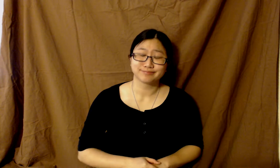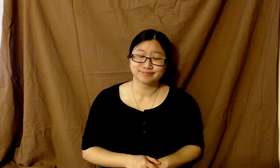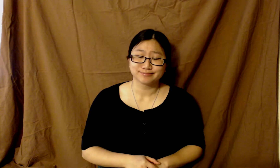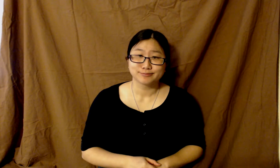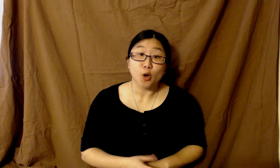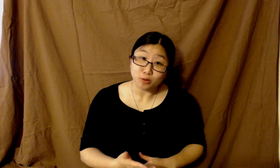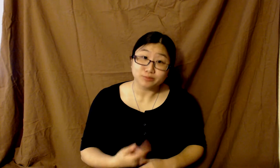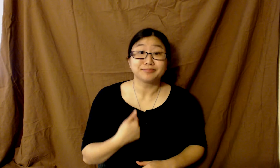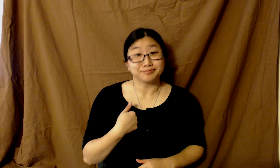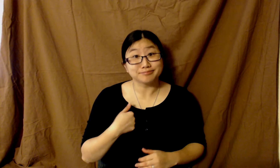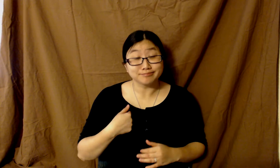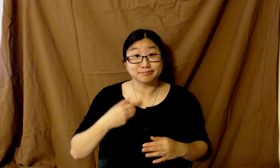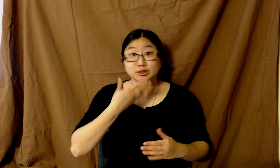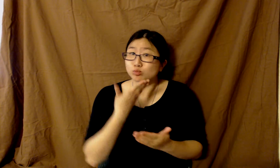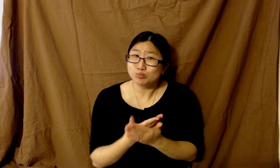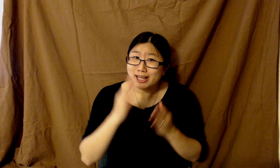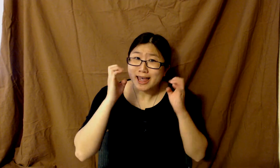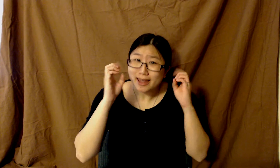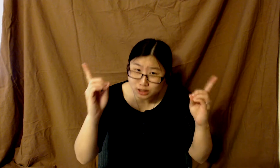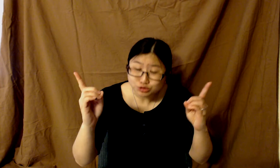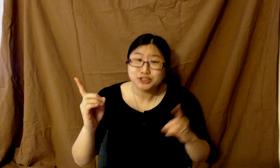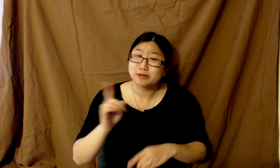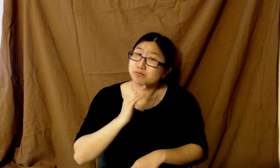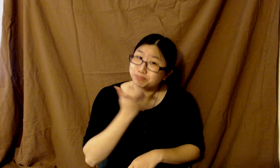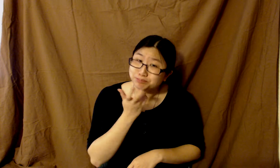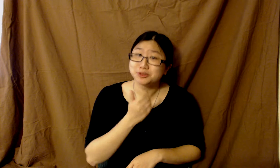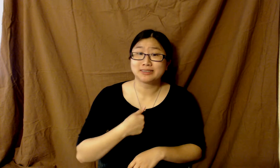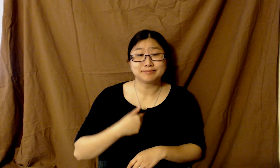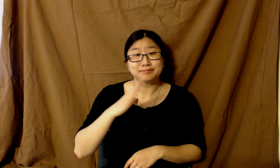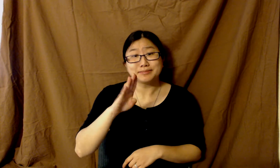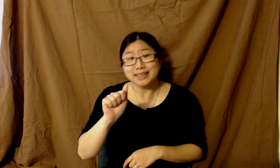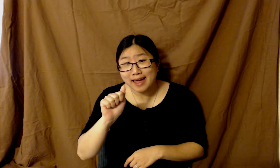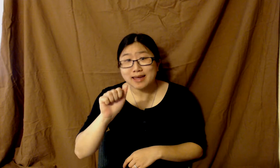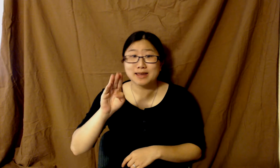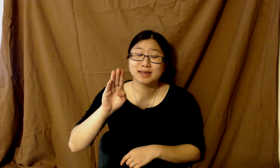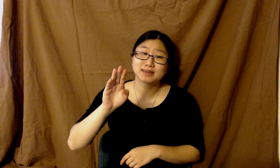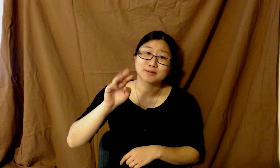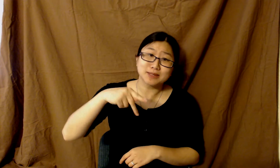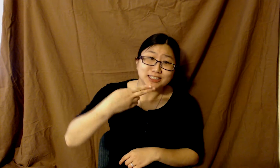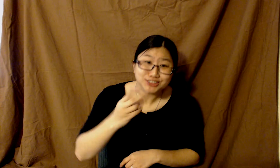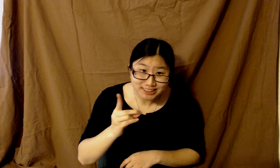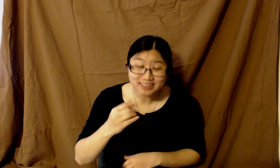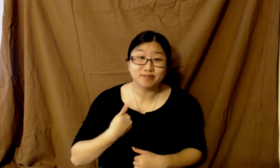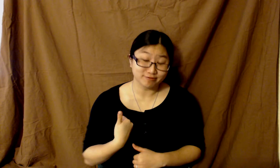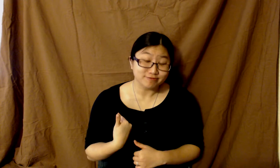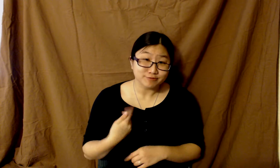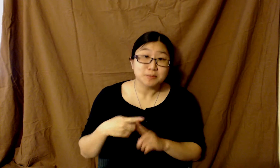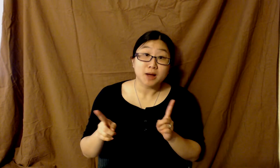you asked me 10 years ago if a dog I loved, or just dogs generally, had emotions, I would have said yes, but I'm not sure that I would have told you that they can also wind